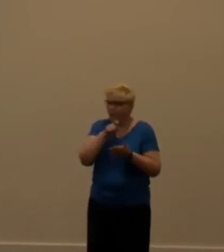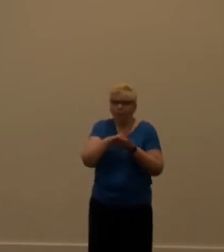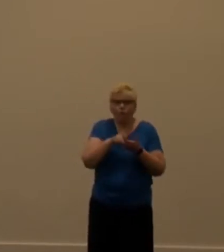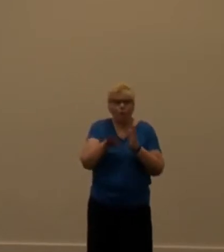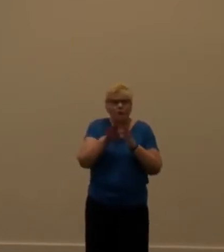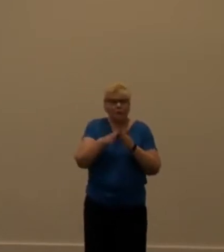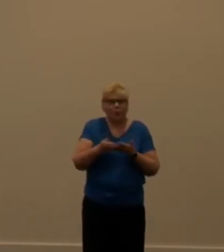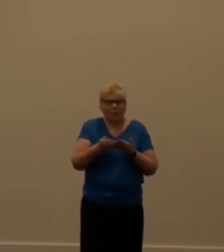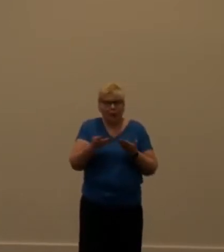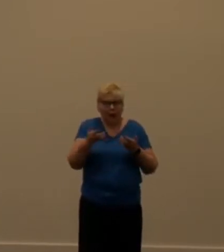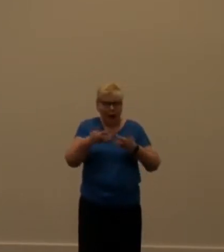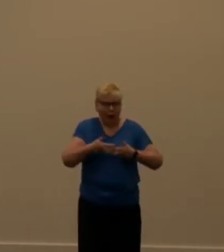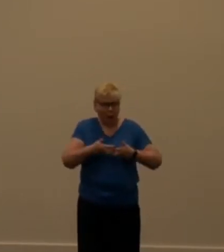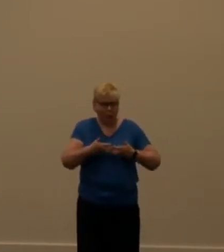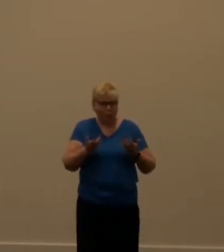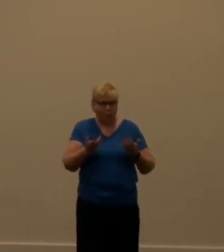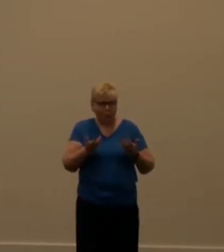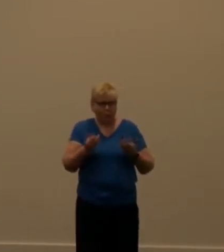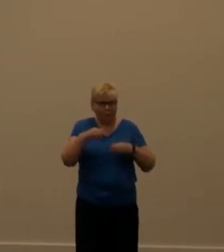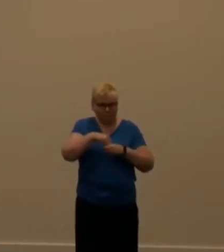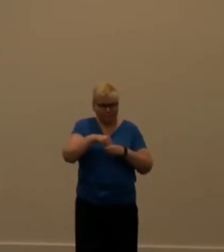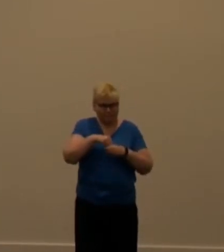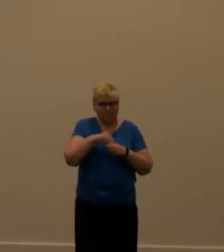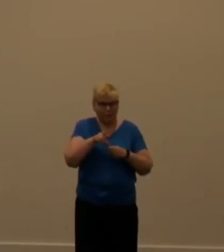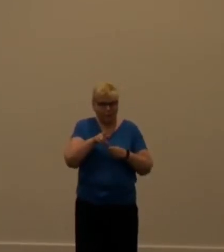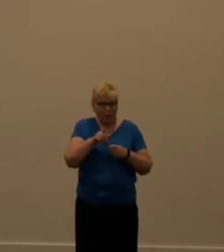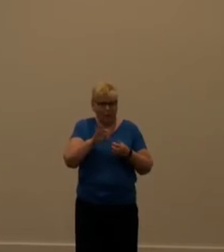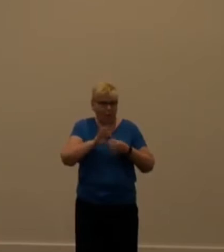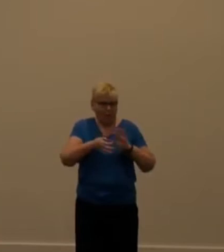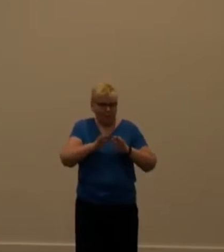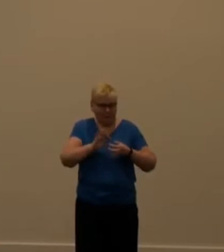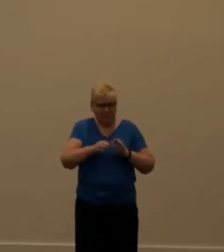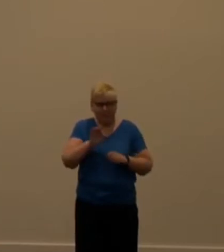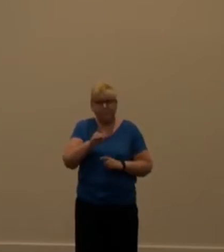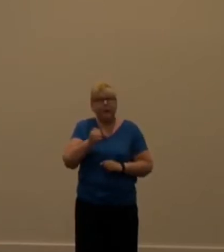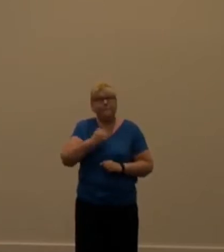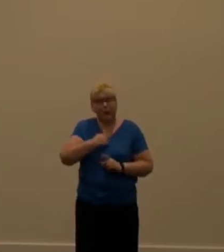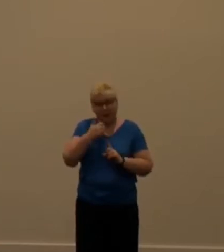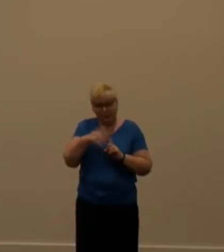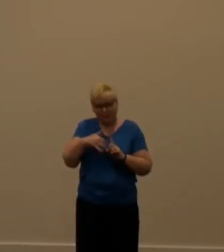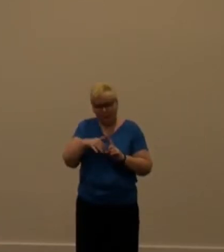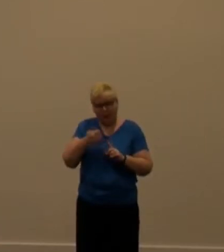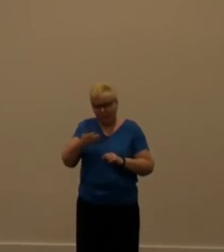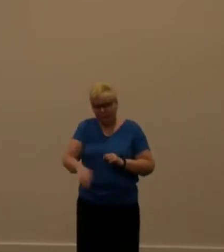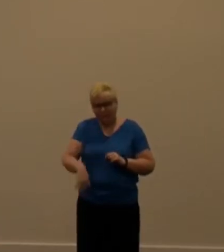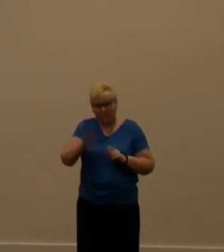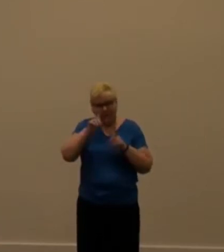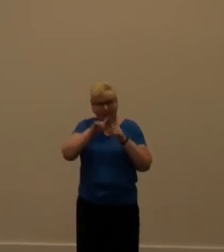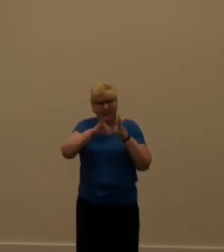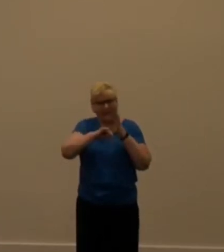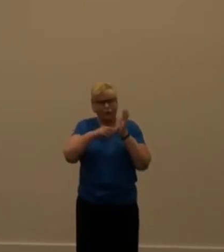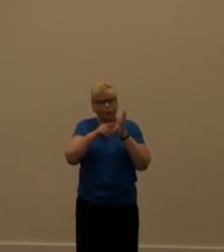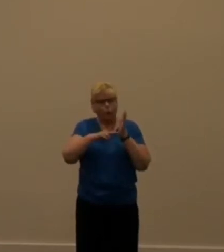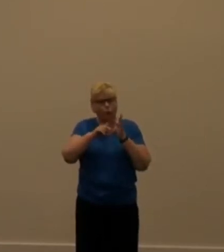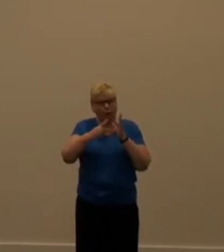how it is and how to be part of the Olympics. And as my background is that I'm born and raised in Estonia, but I live